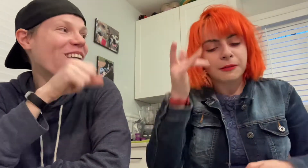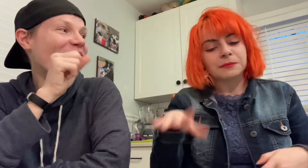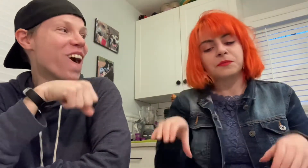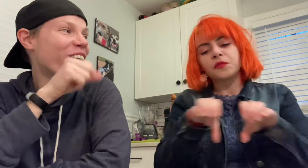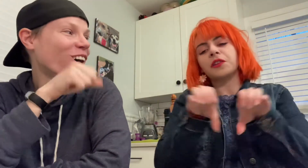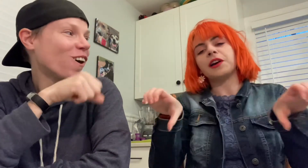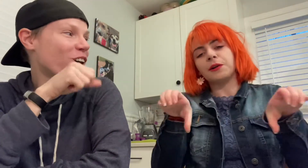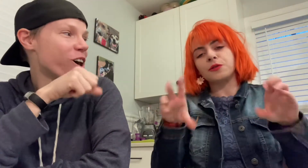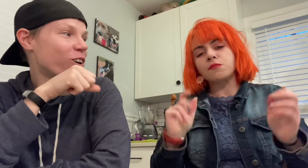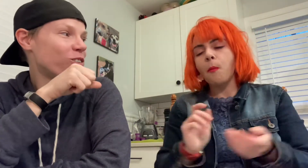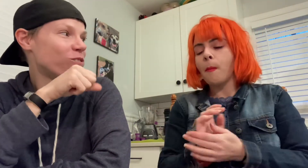on the couch.